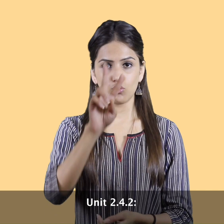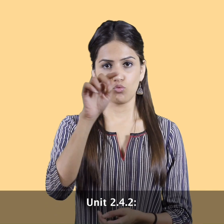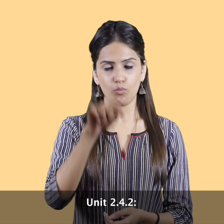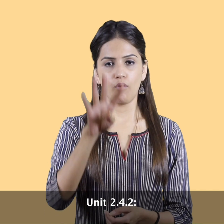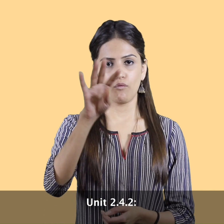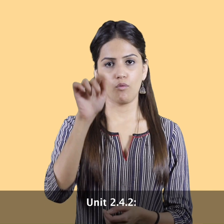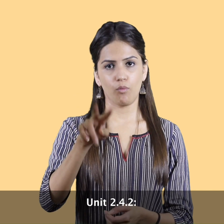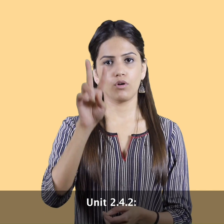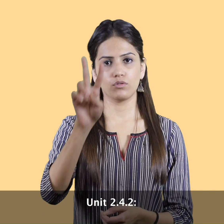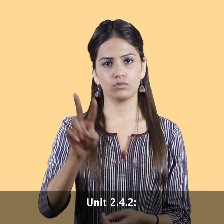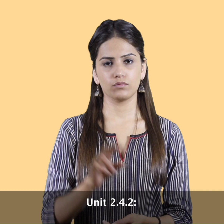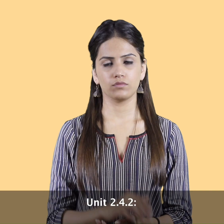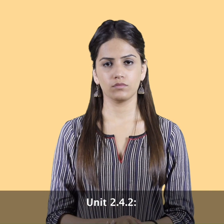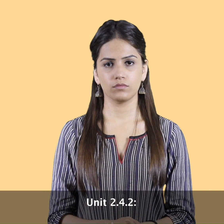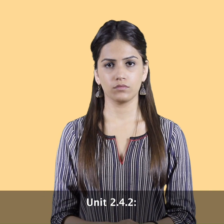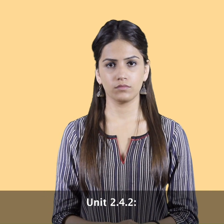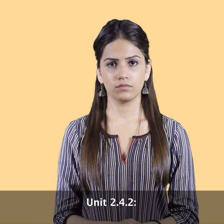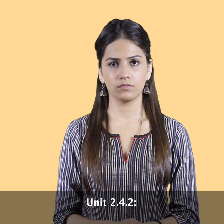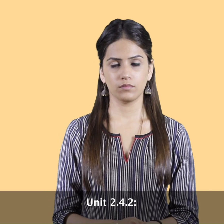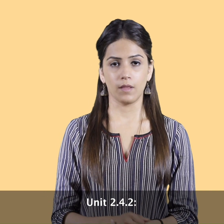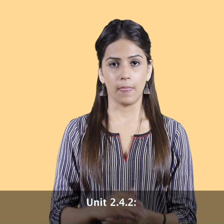Unit 2.4.2